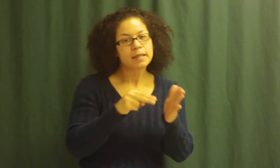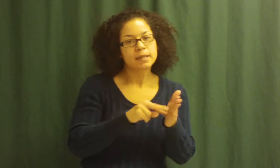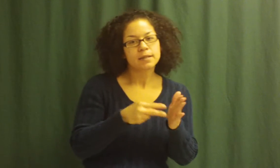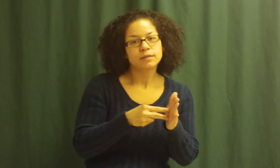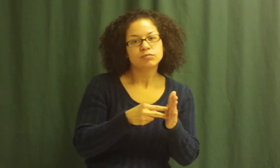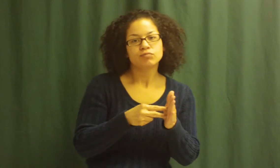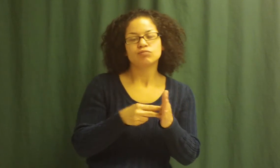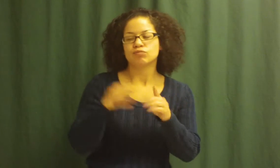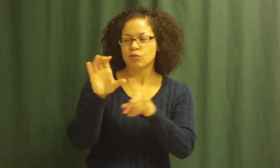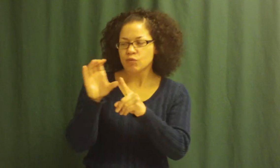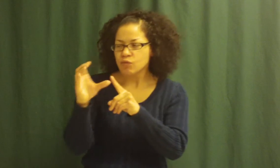cultural